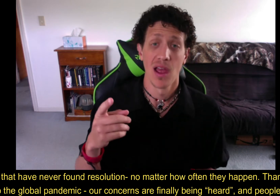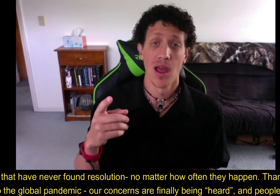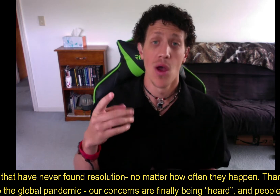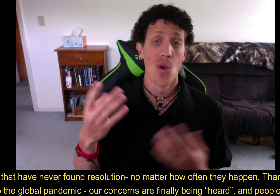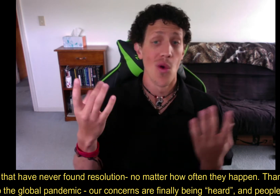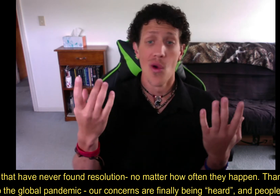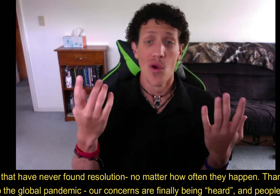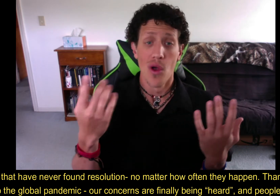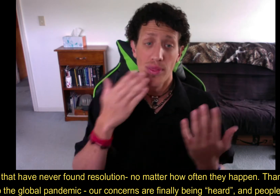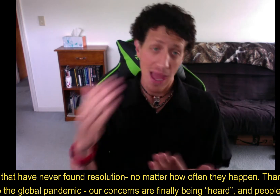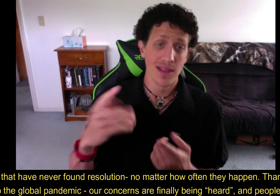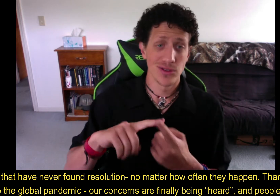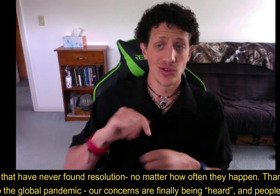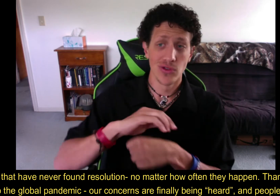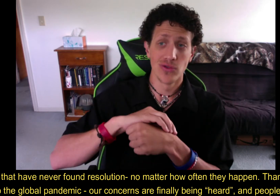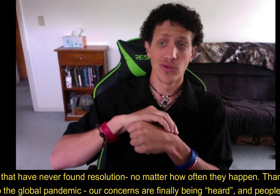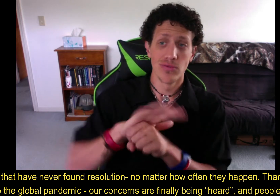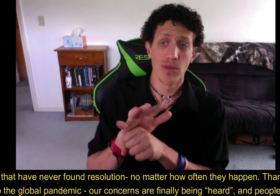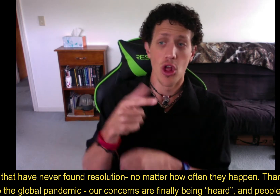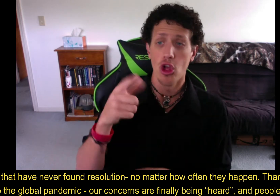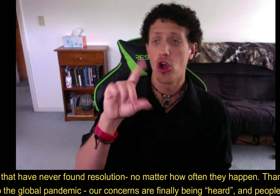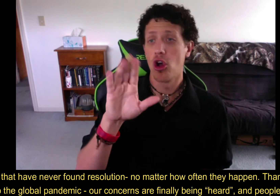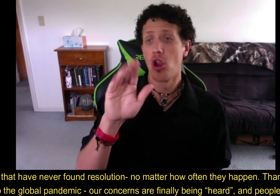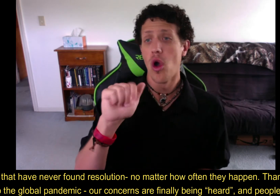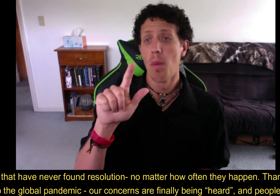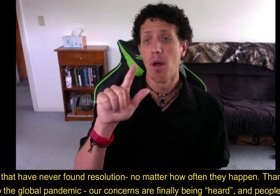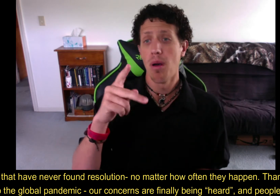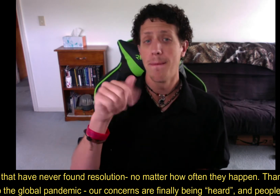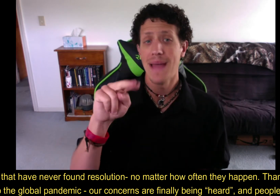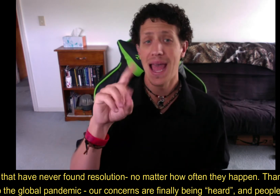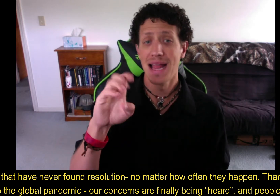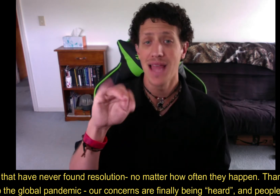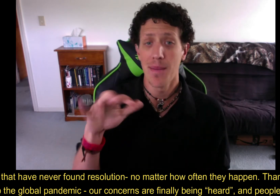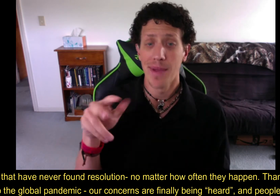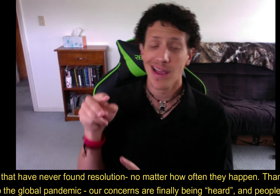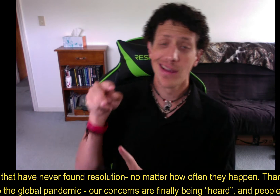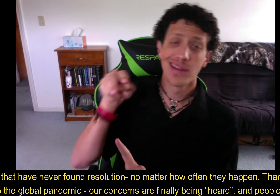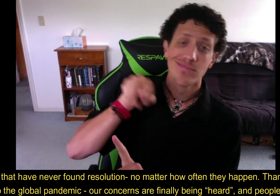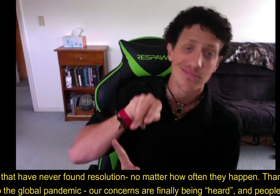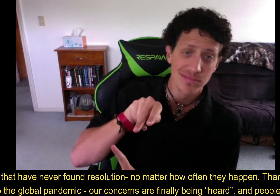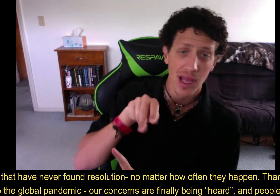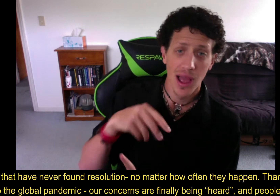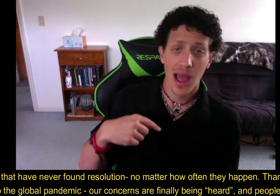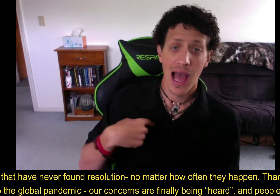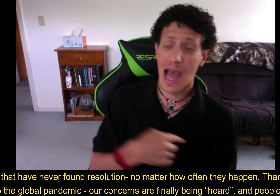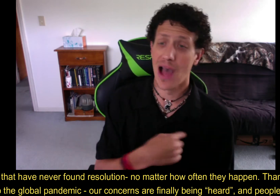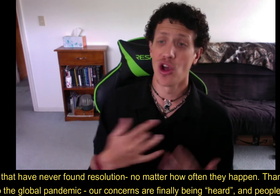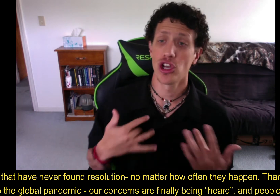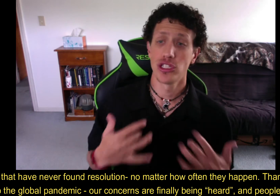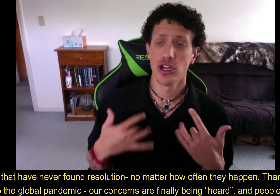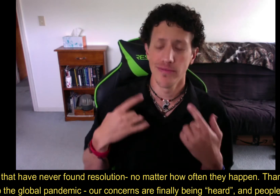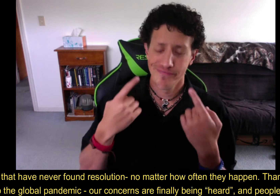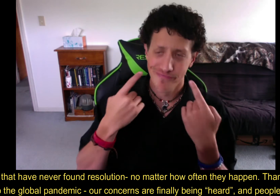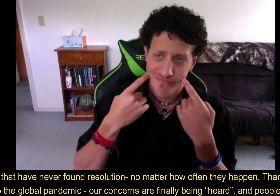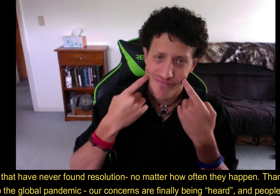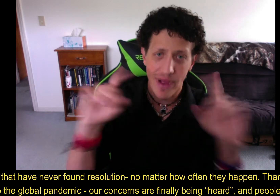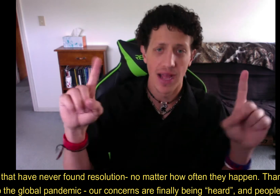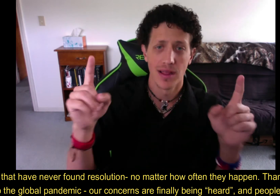Thanks to the global pandemic, our concerns finally